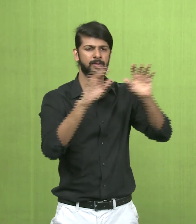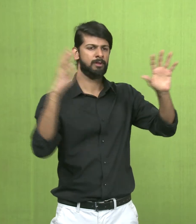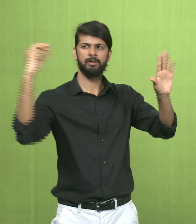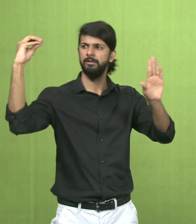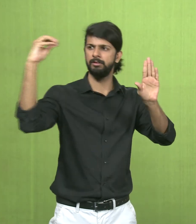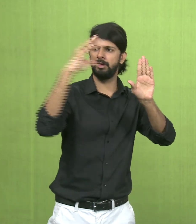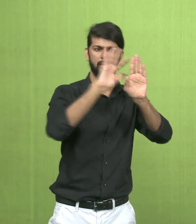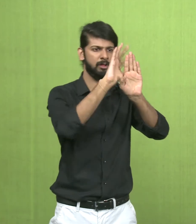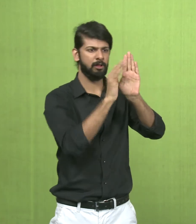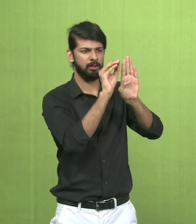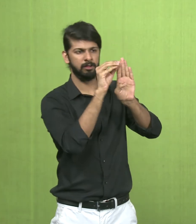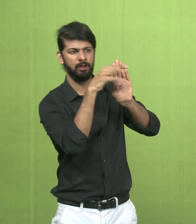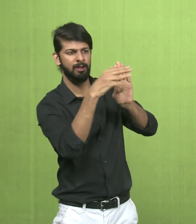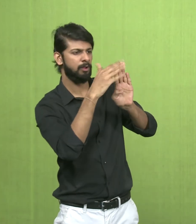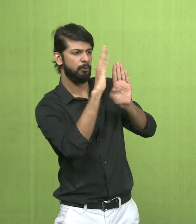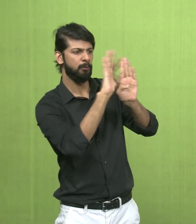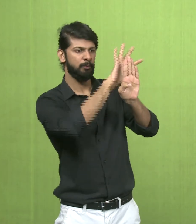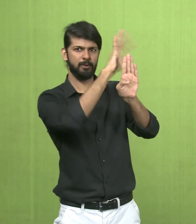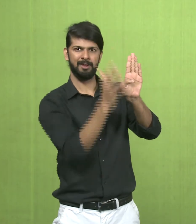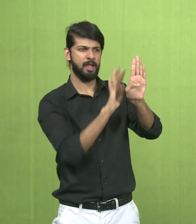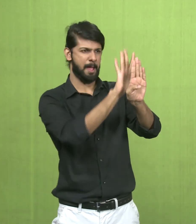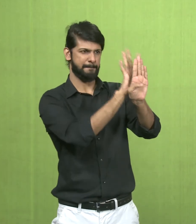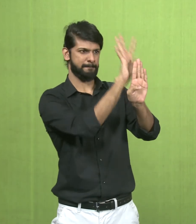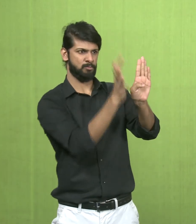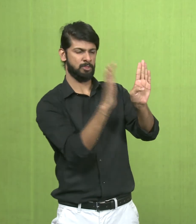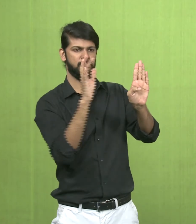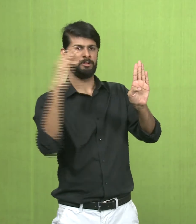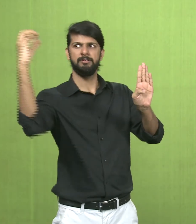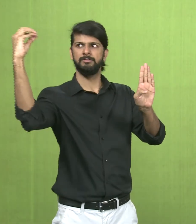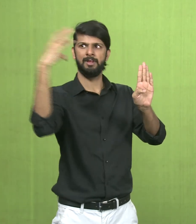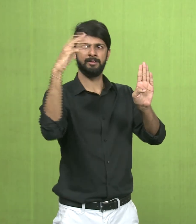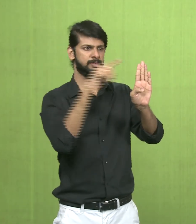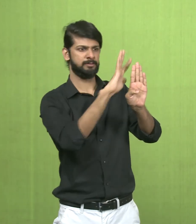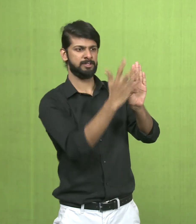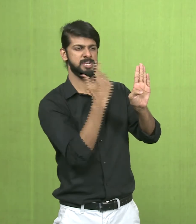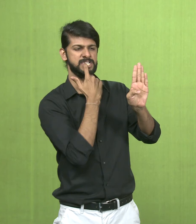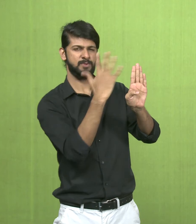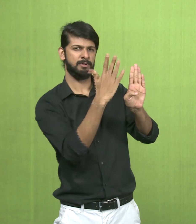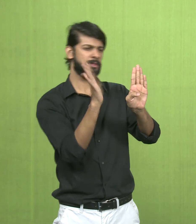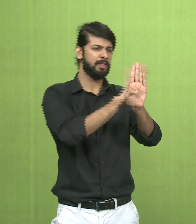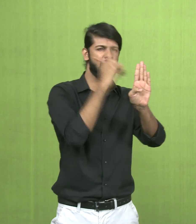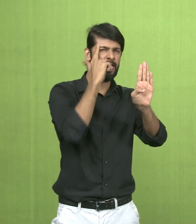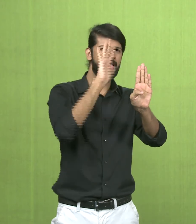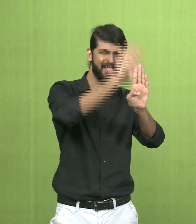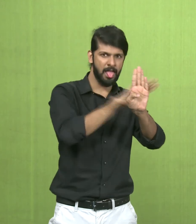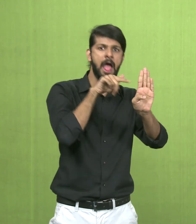hardness and blackness. Then for shading purposes, 4B and 6B pencils are used.